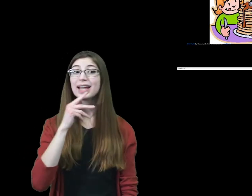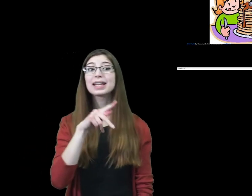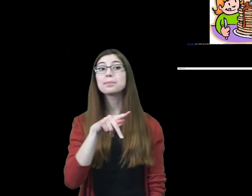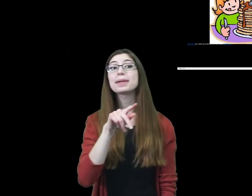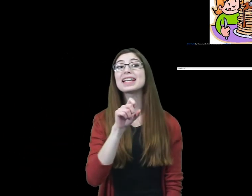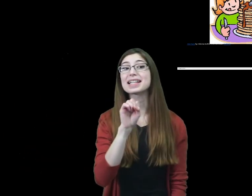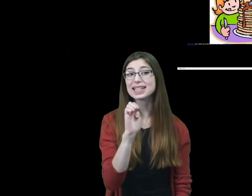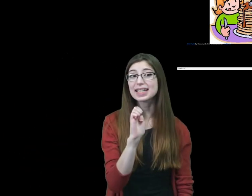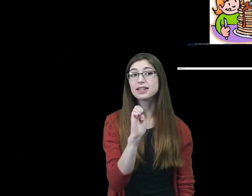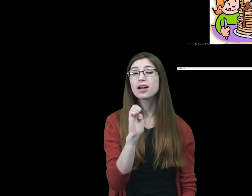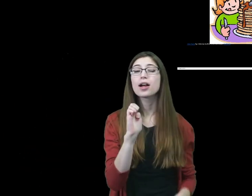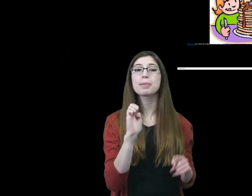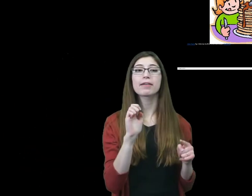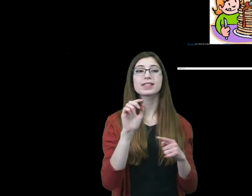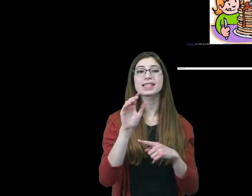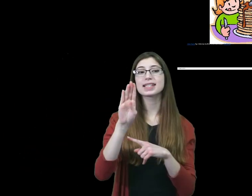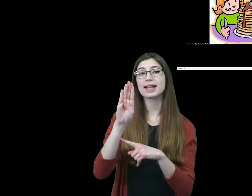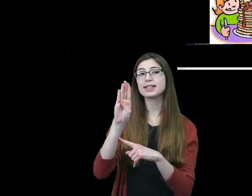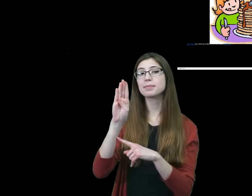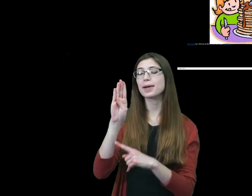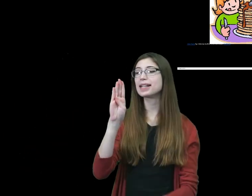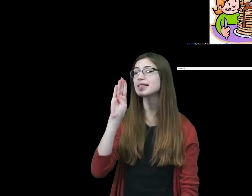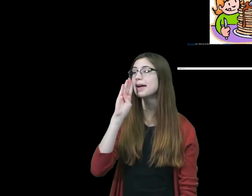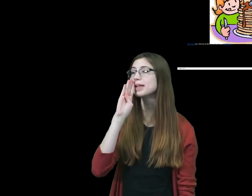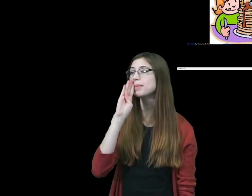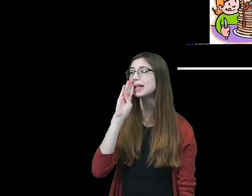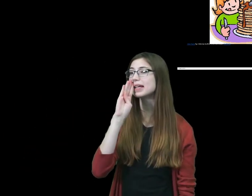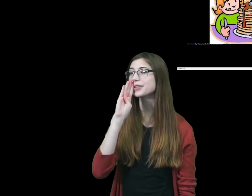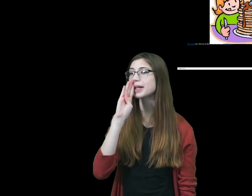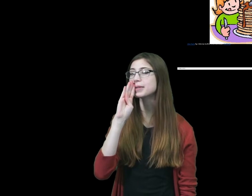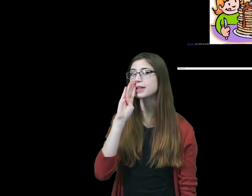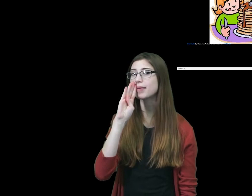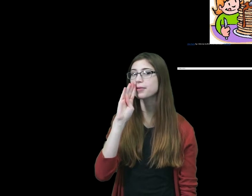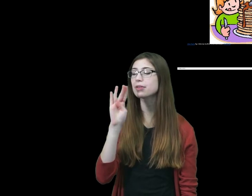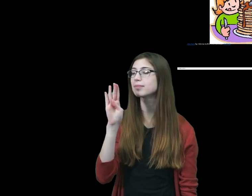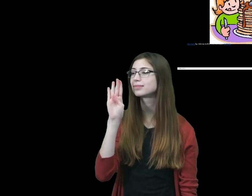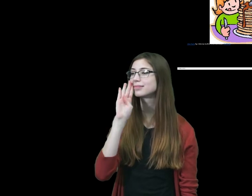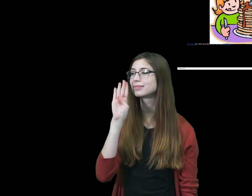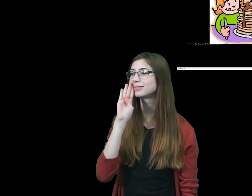In PSE, breakfast is signed by tapping a B hand shape to your mouth.